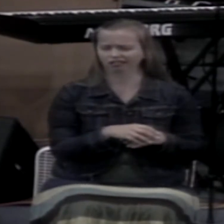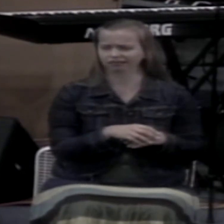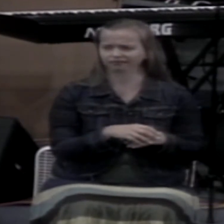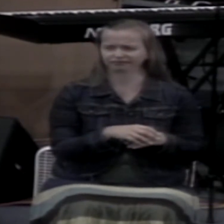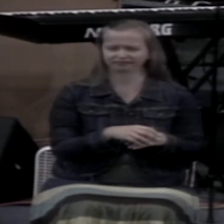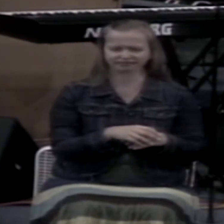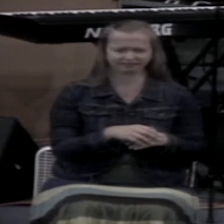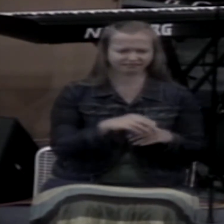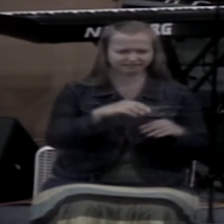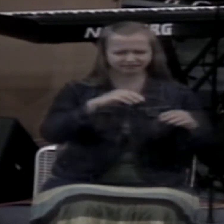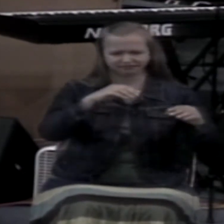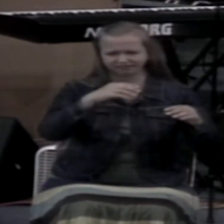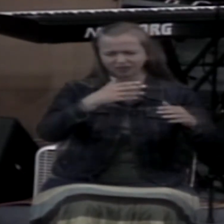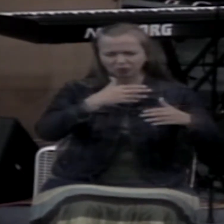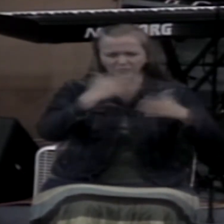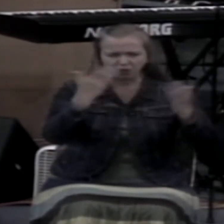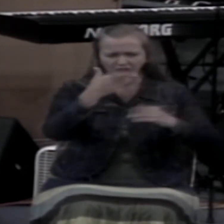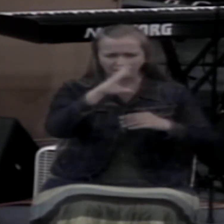Well,